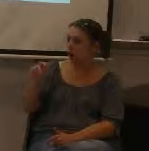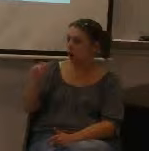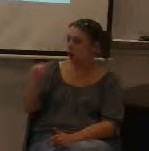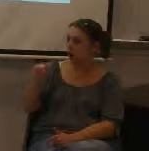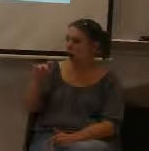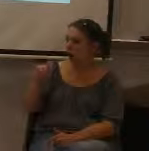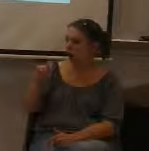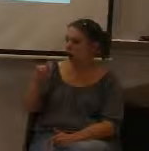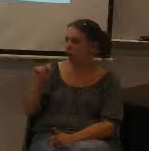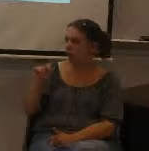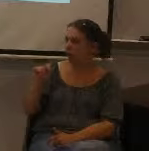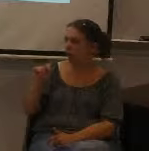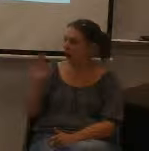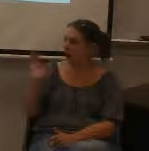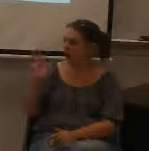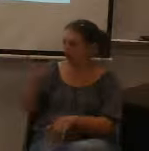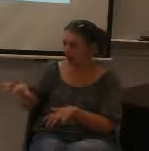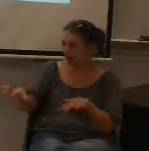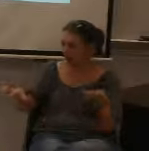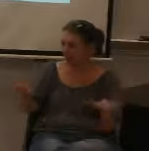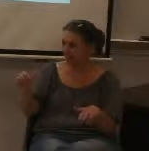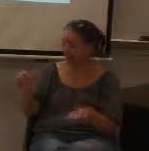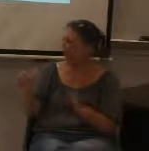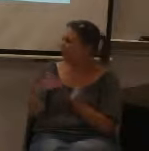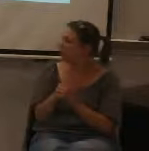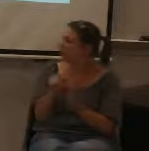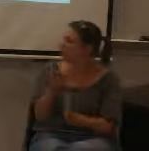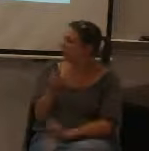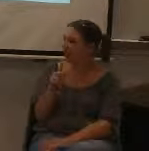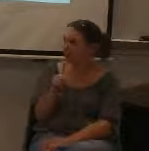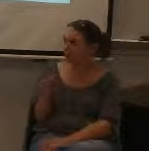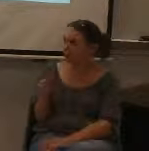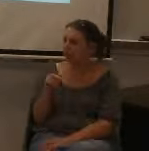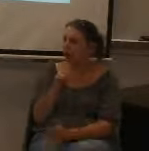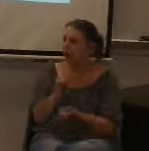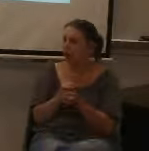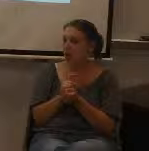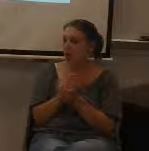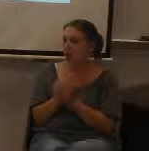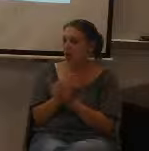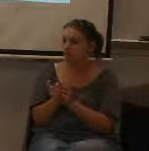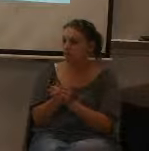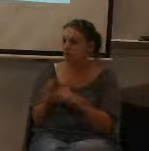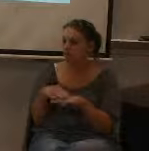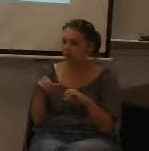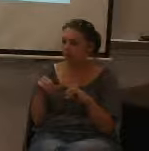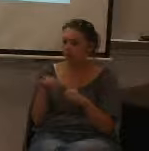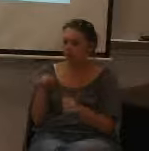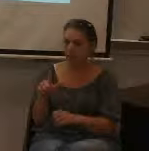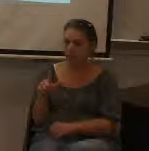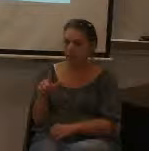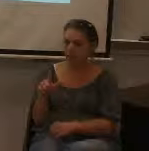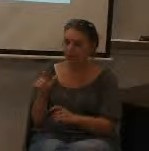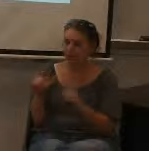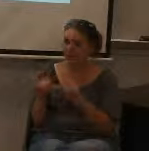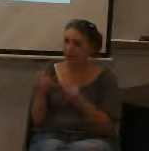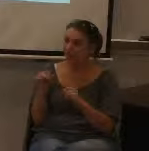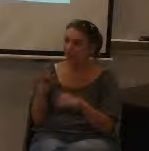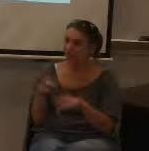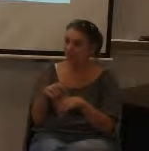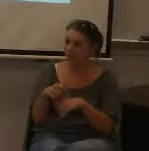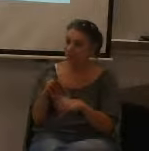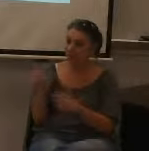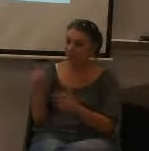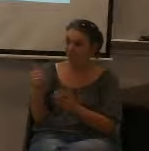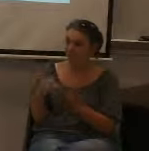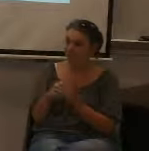orders of 10,000 kilometers, and they are evolving on the scale of times of, say, tens of thousands of